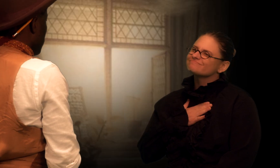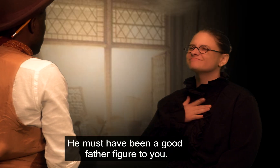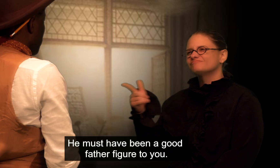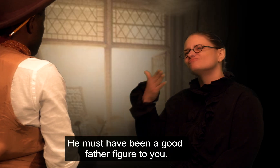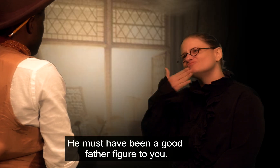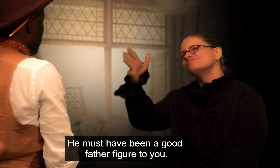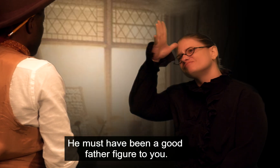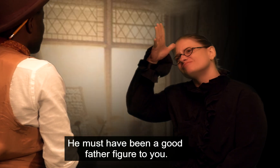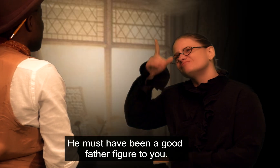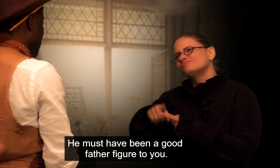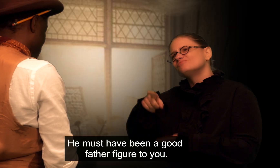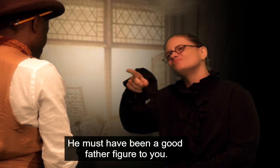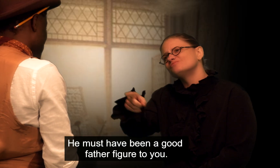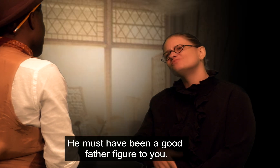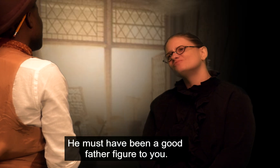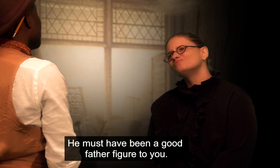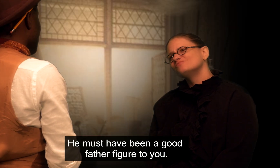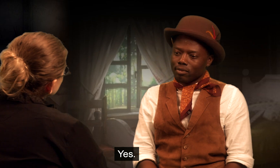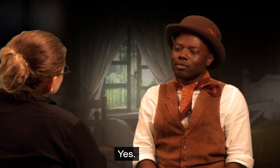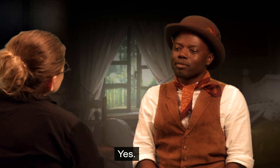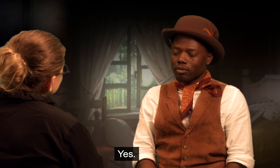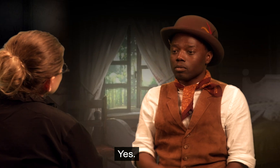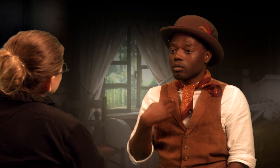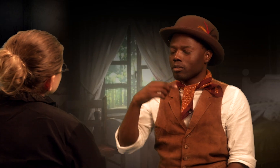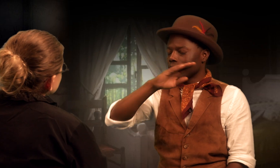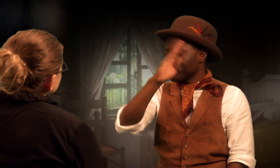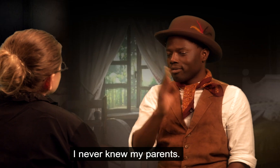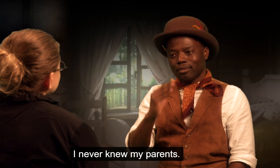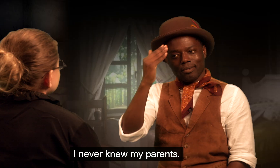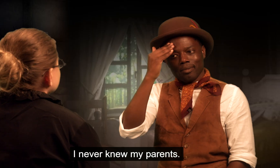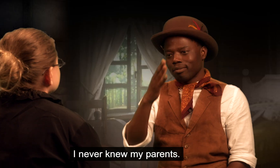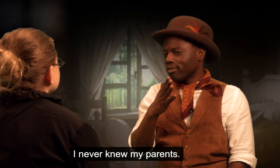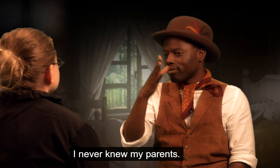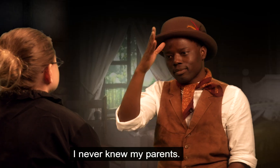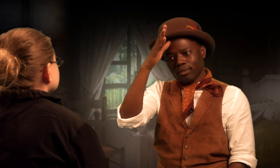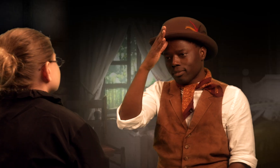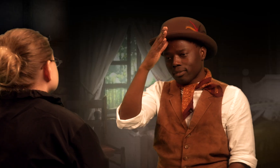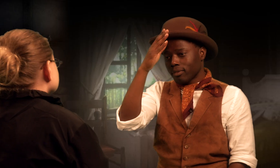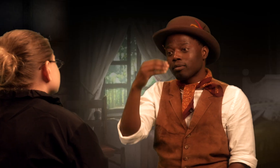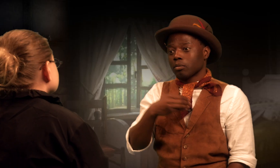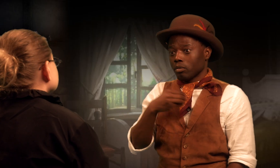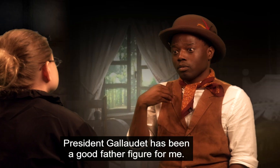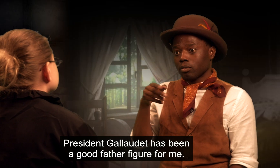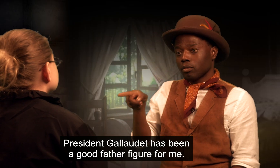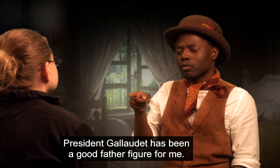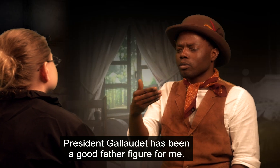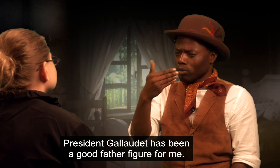He must have been a good father figure to you. Yes. I never knew my parents. President Gallaudet has been a